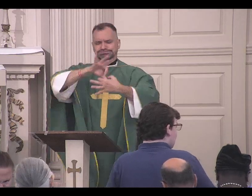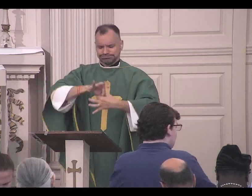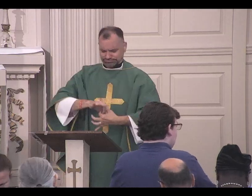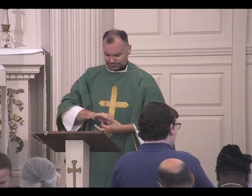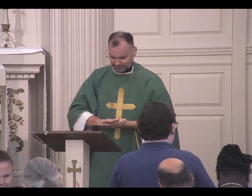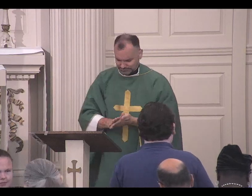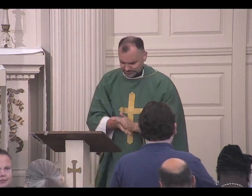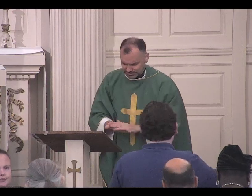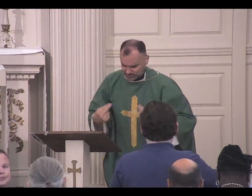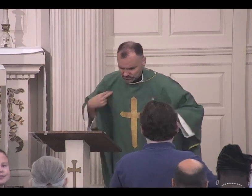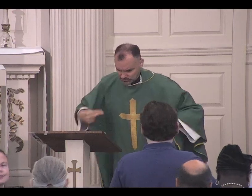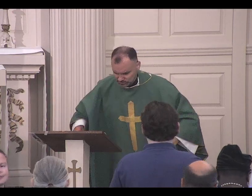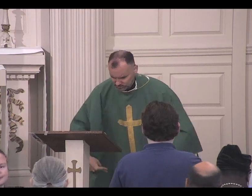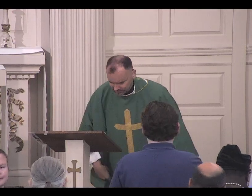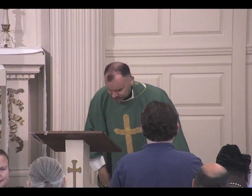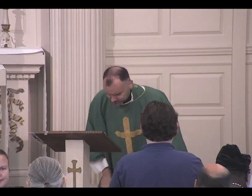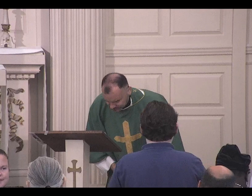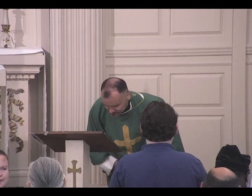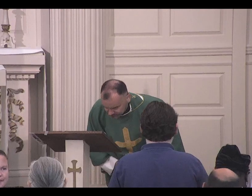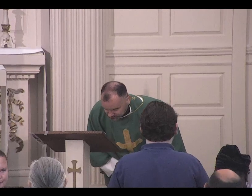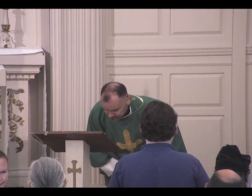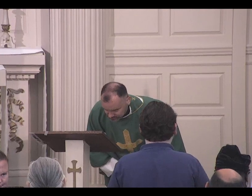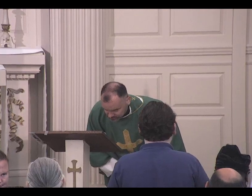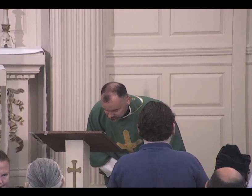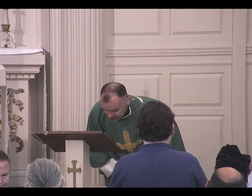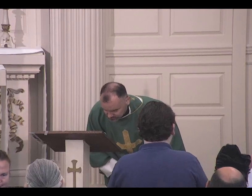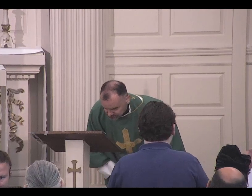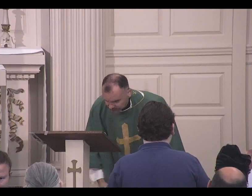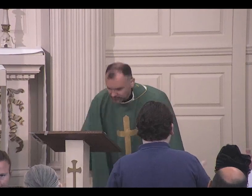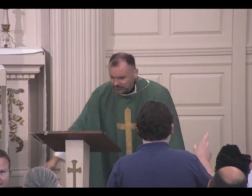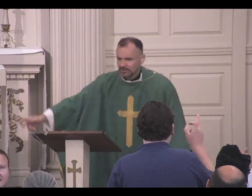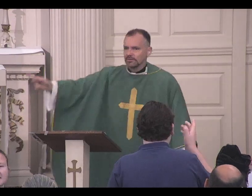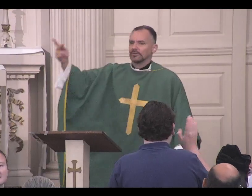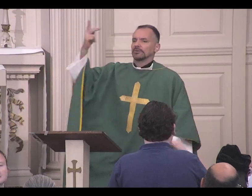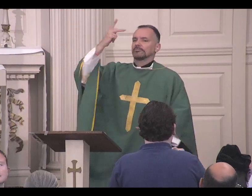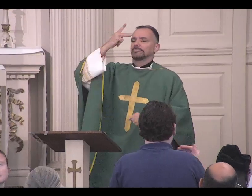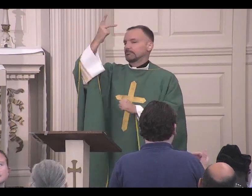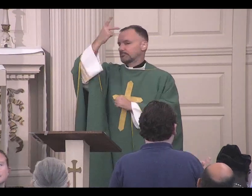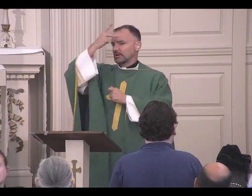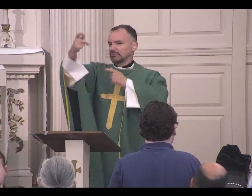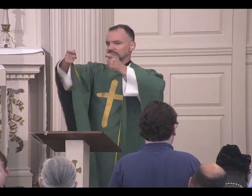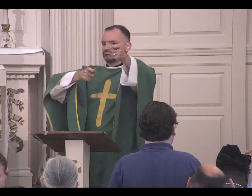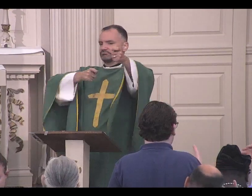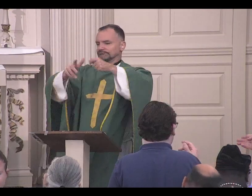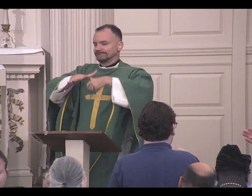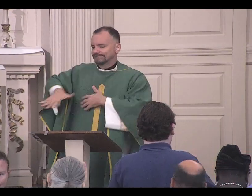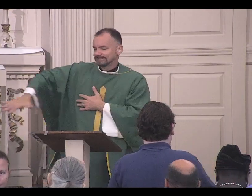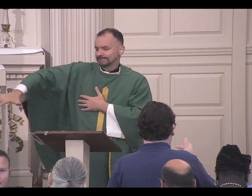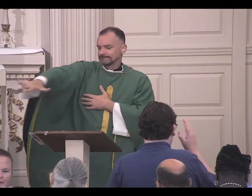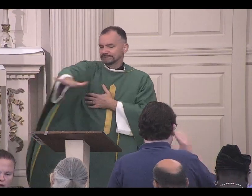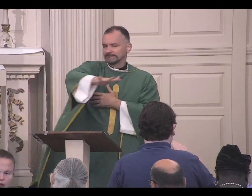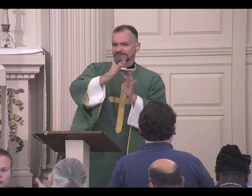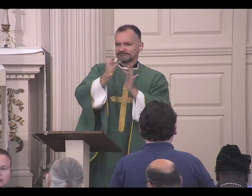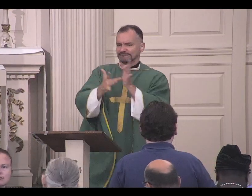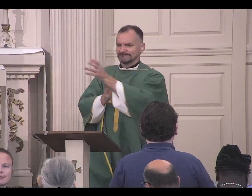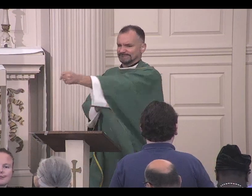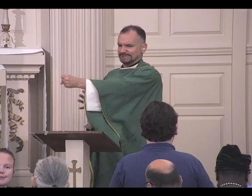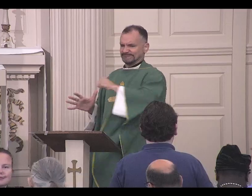from the Scriptures. He ascended into heaven and seated at the right hand. And there to come the living and the